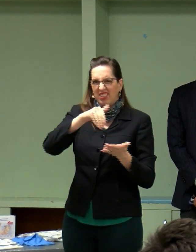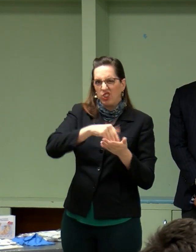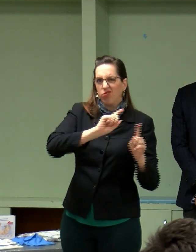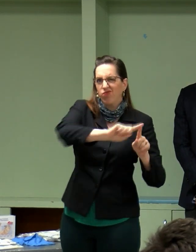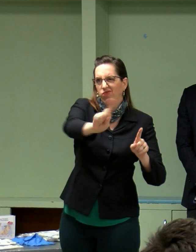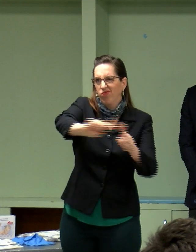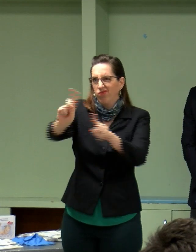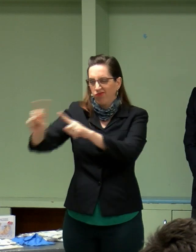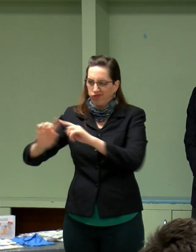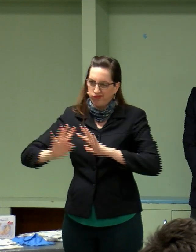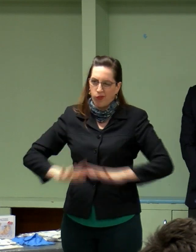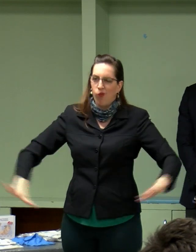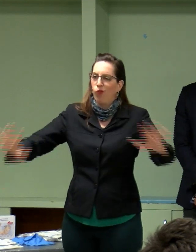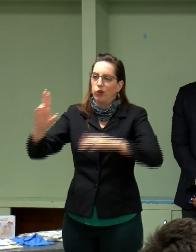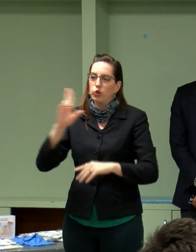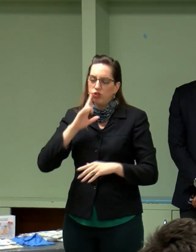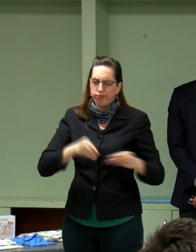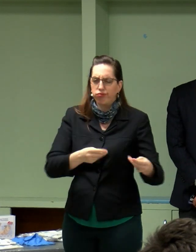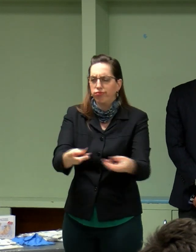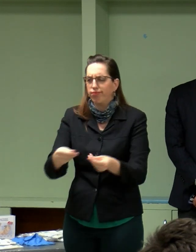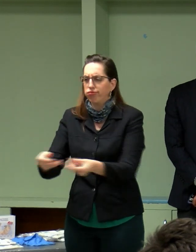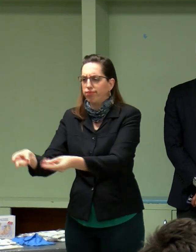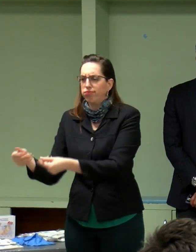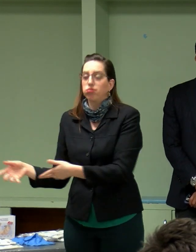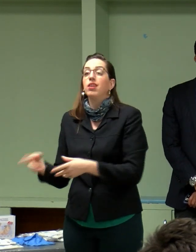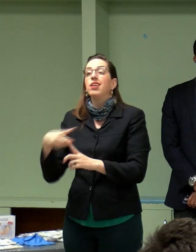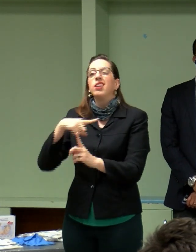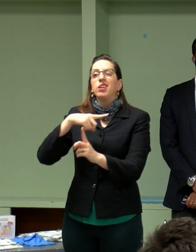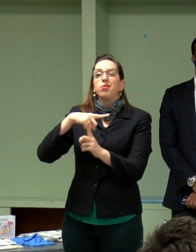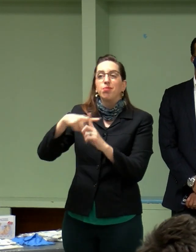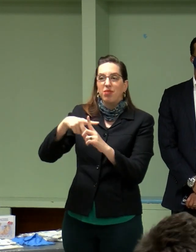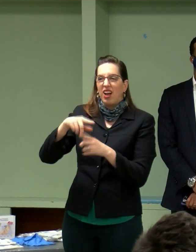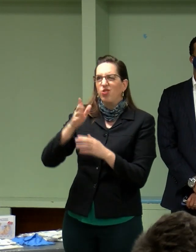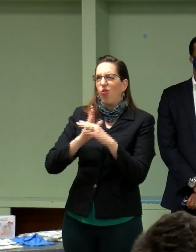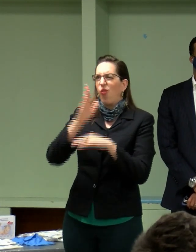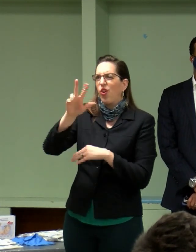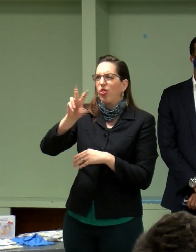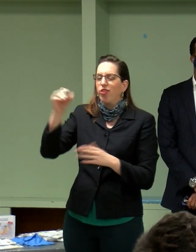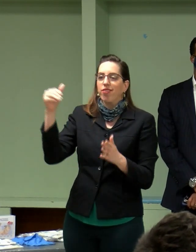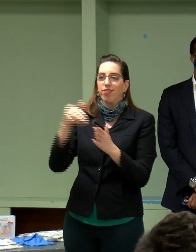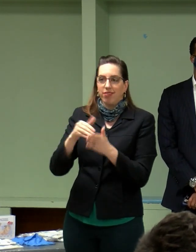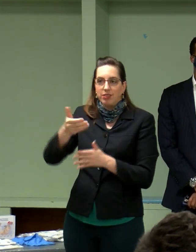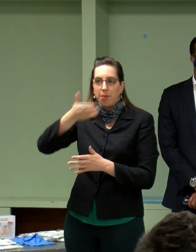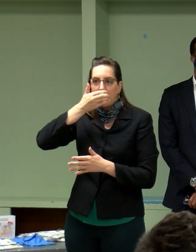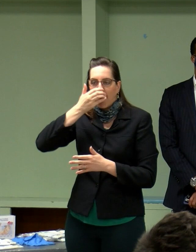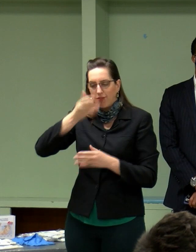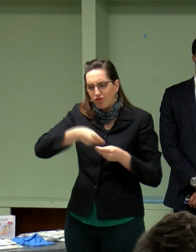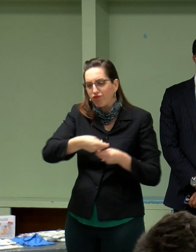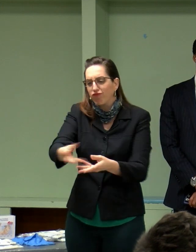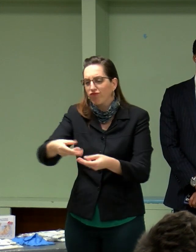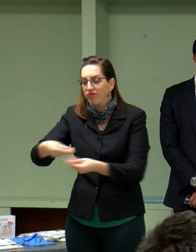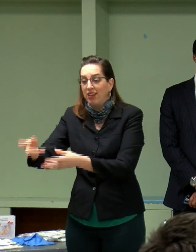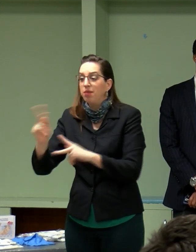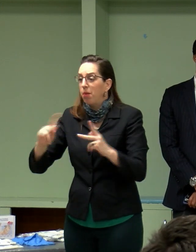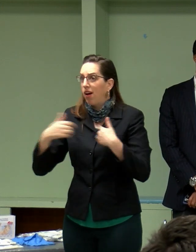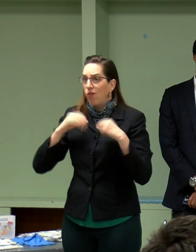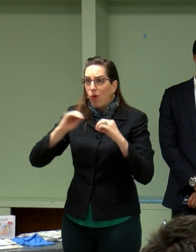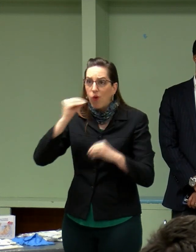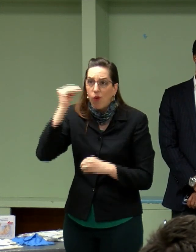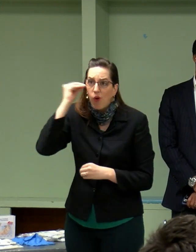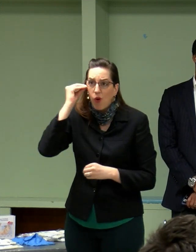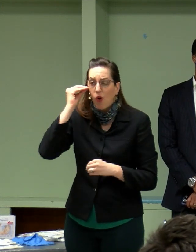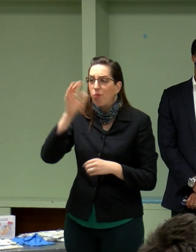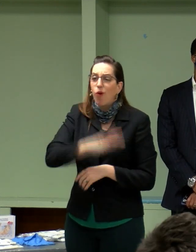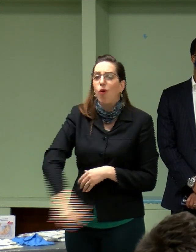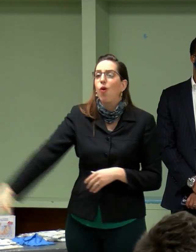all across the city of Houston, as well as be able to hand out a little over 30,000 masks for those that are experiencing homelessness and